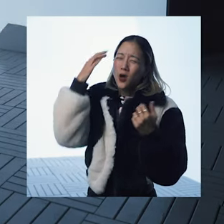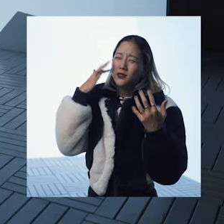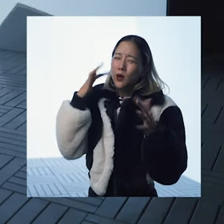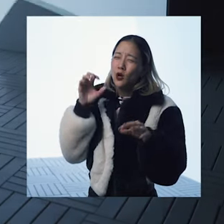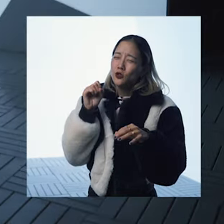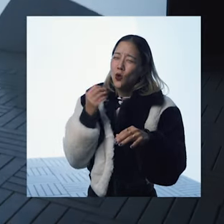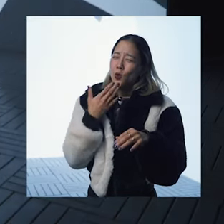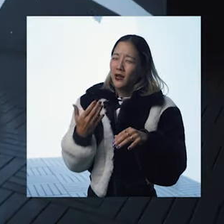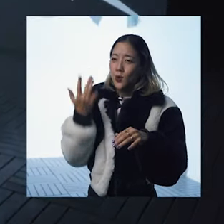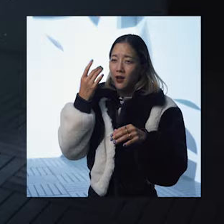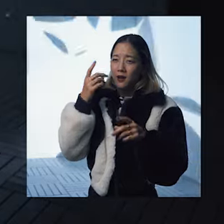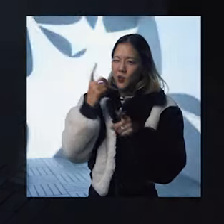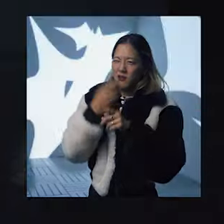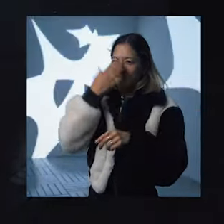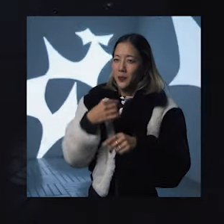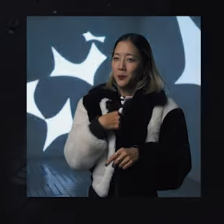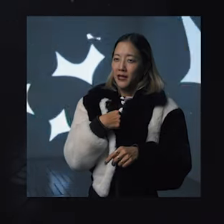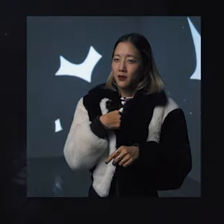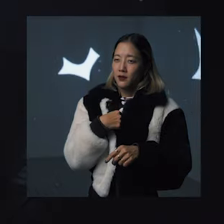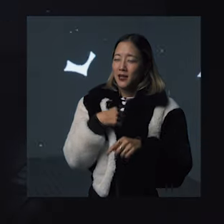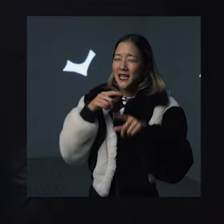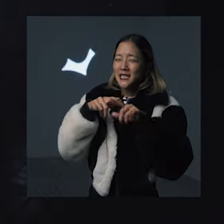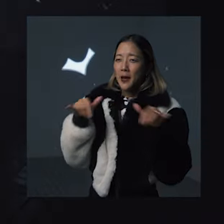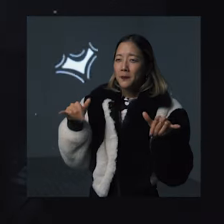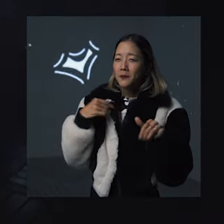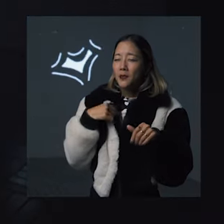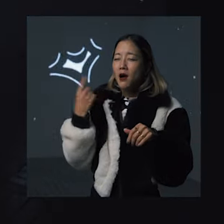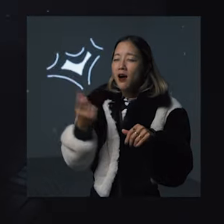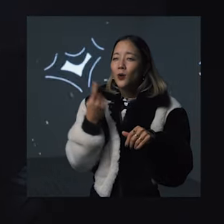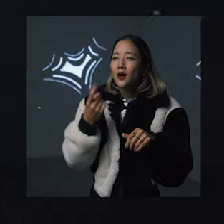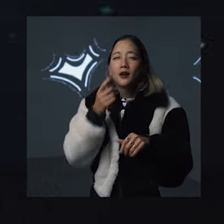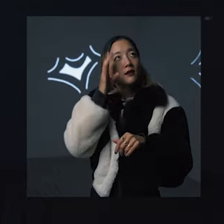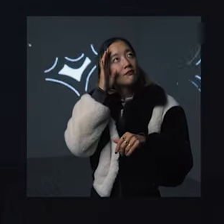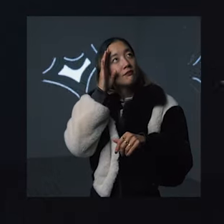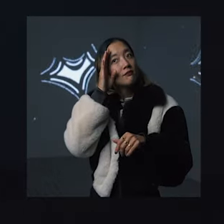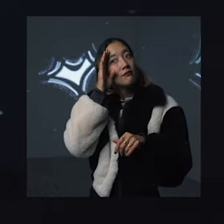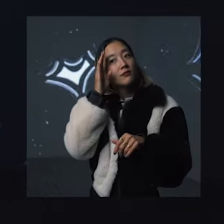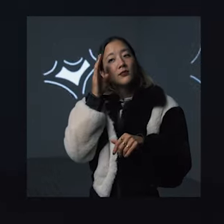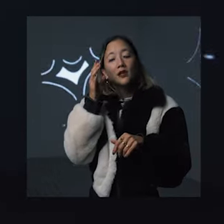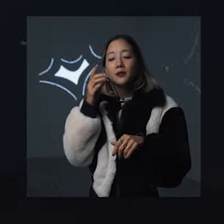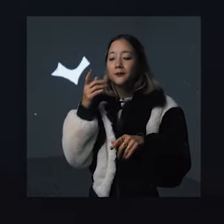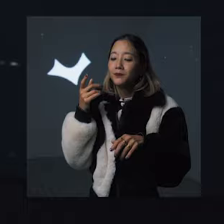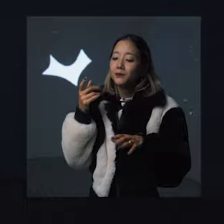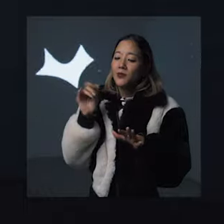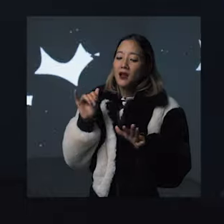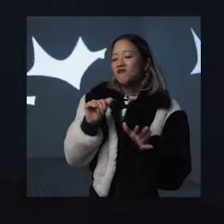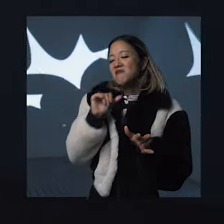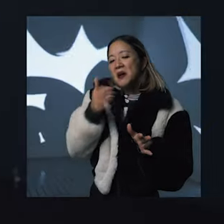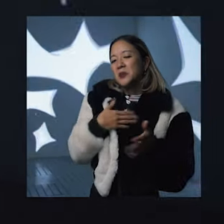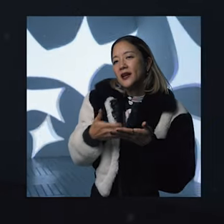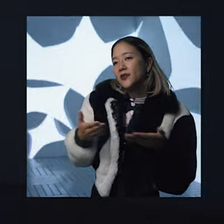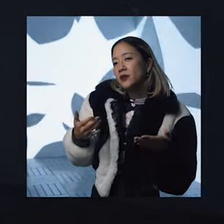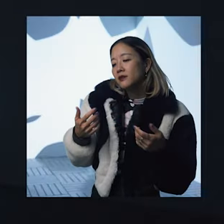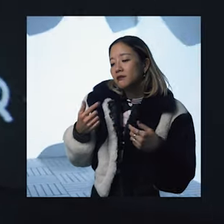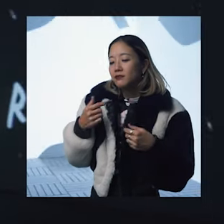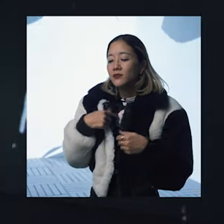And what I also thought about at that time was that I actually know sound so well. It's in front of me all the time, but I just